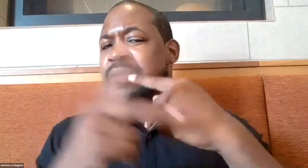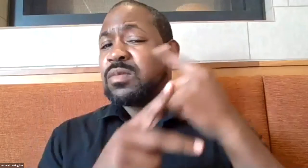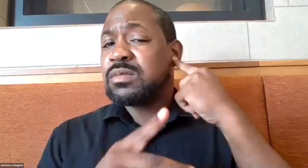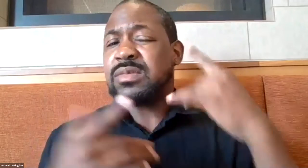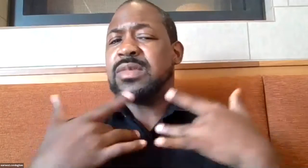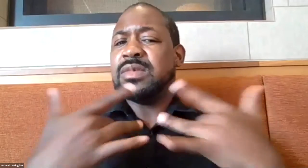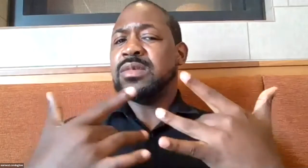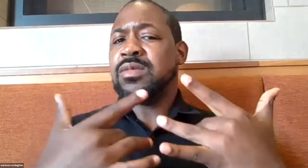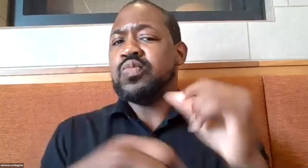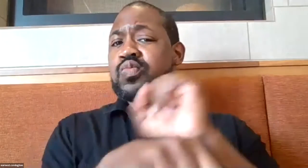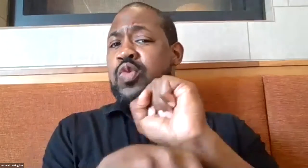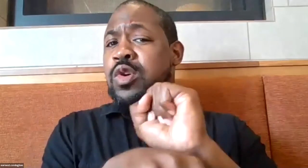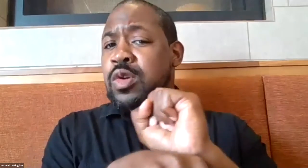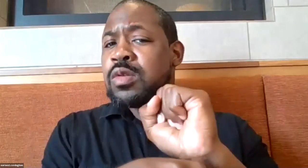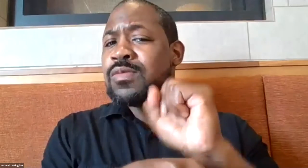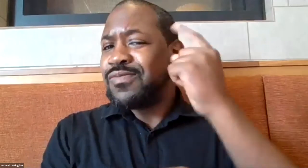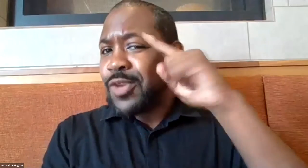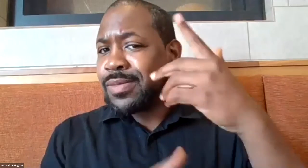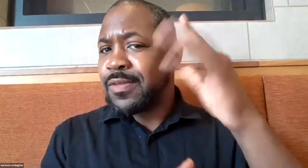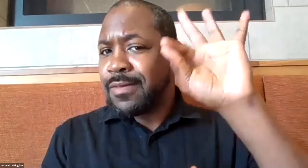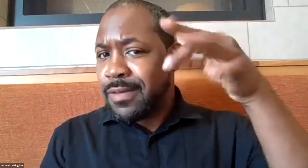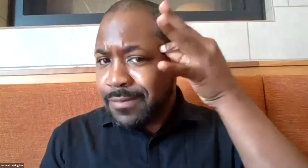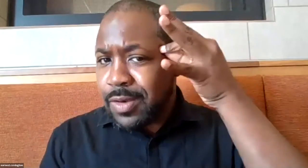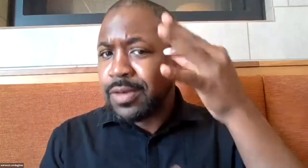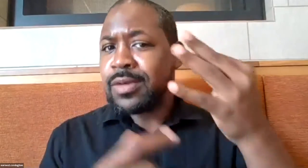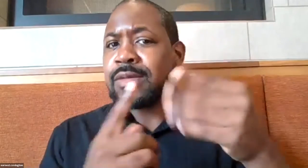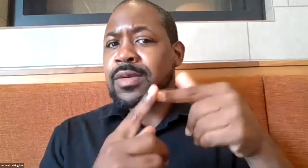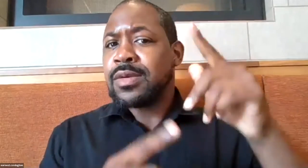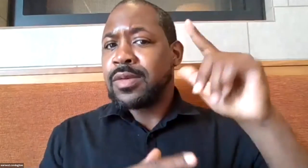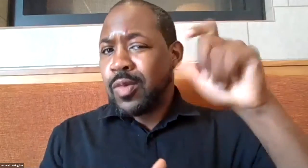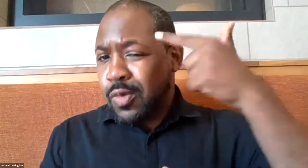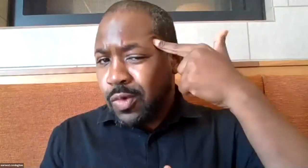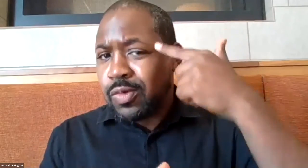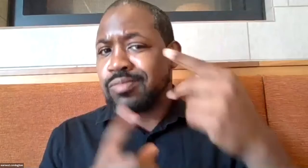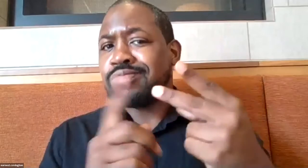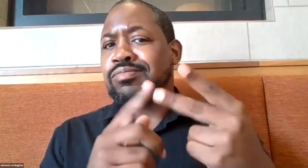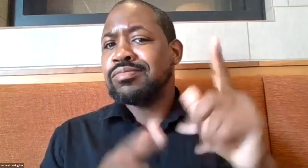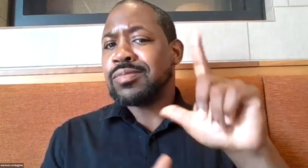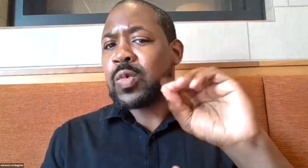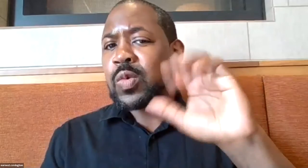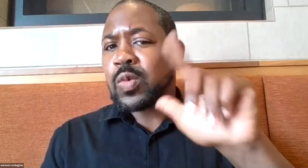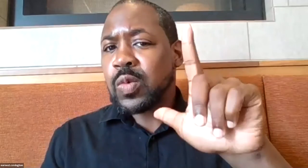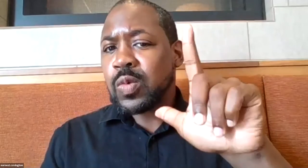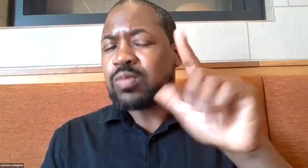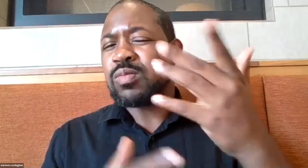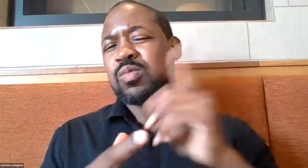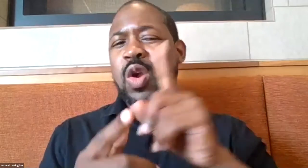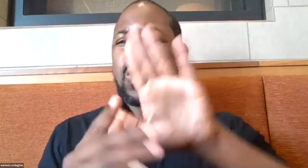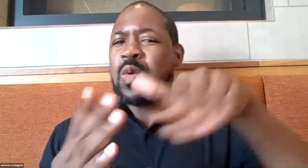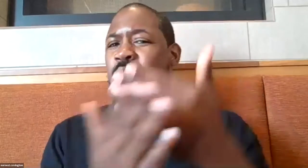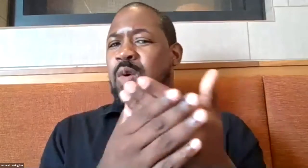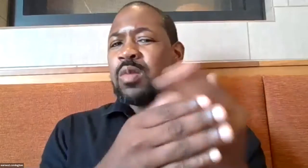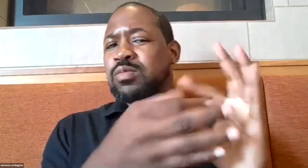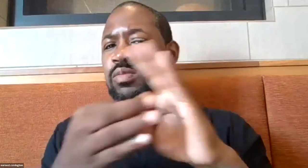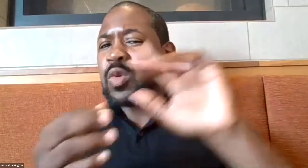hearing individuals are very sensitive in terms of work and stuff like that with the federal government, and they take